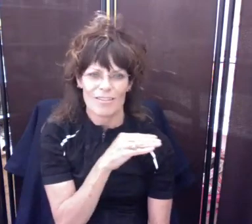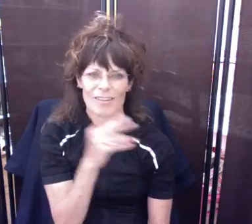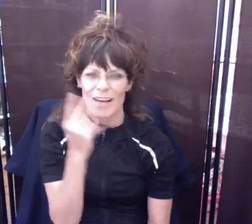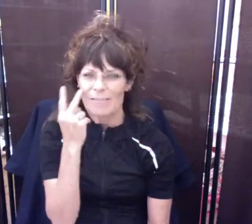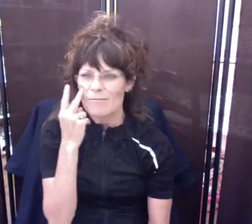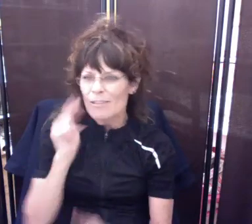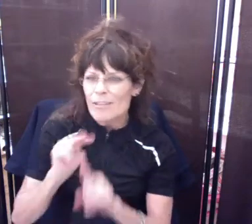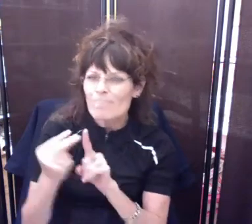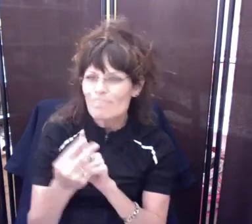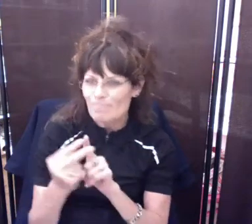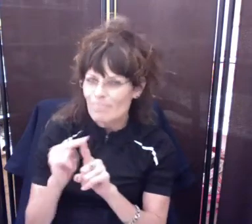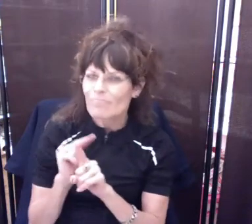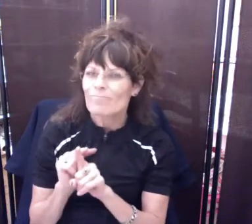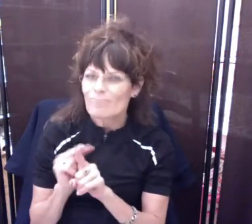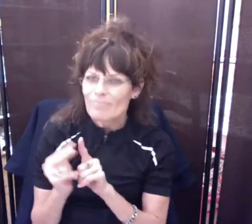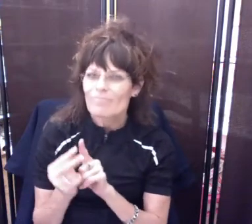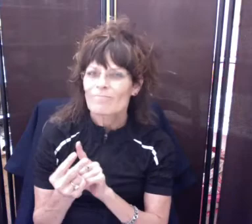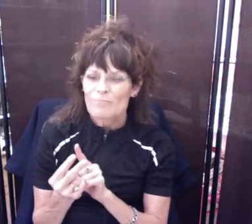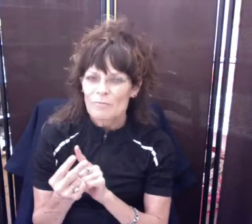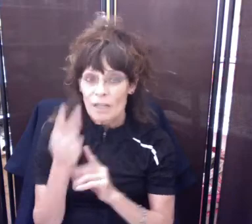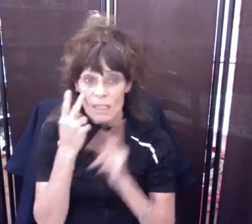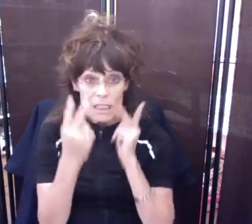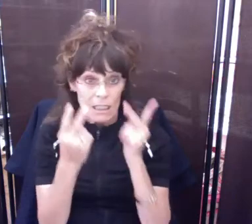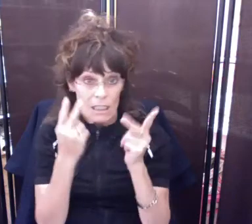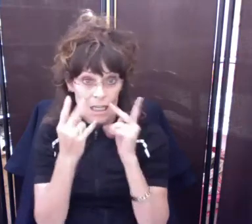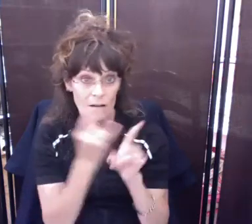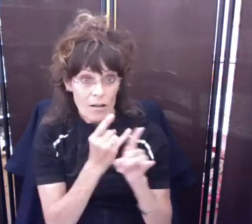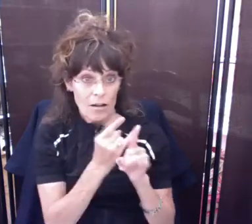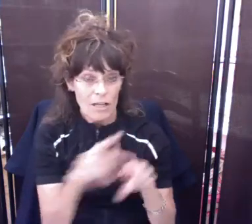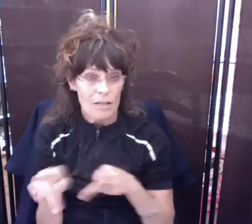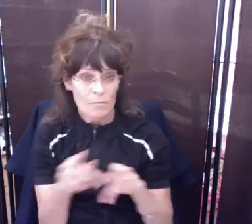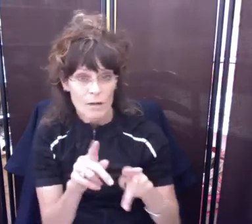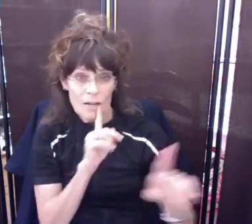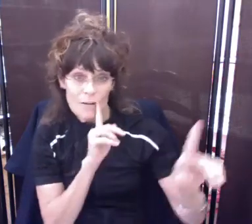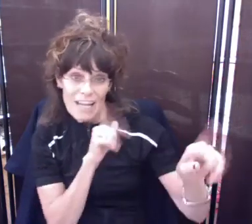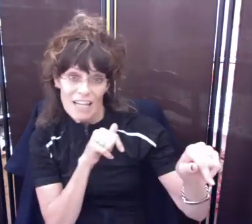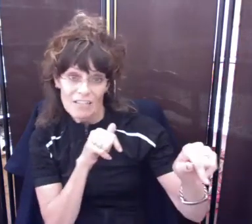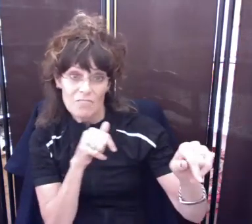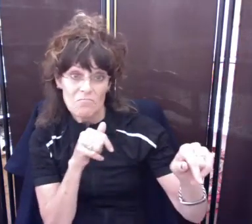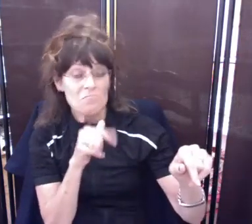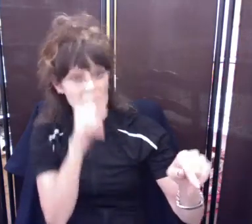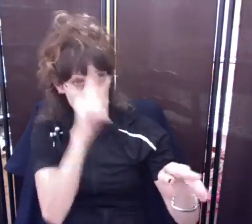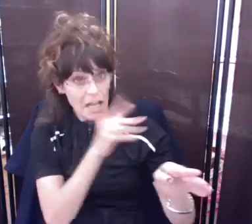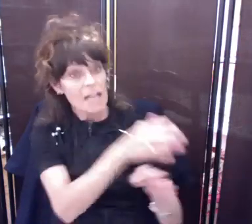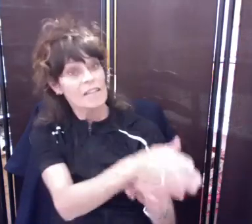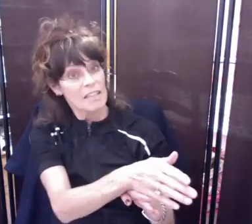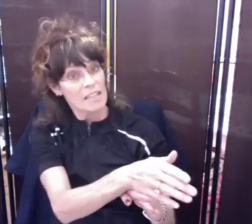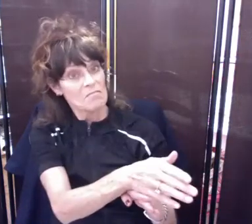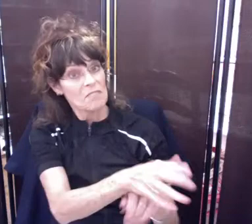are. And if I see alcohol at a party, I react sanely and normally as if it's a hot